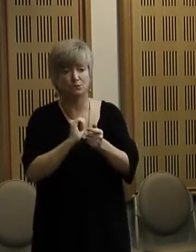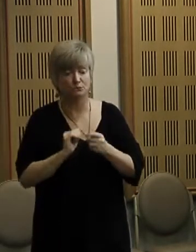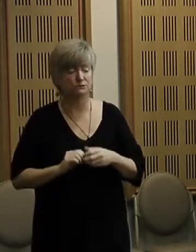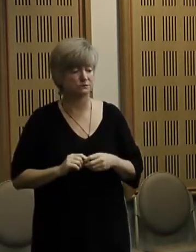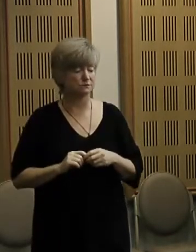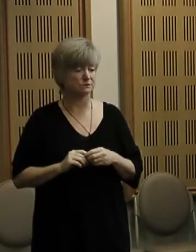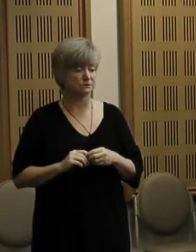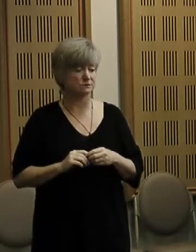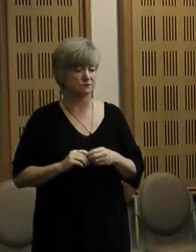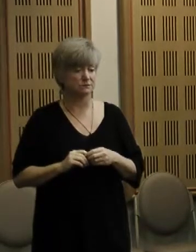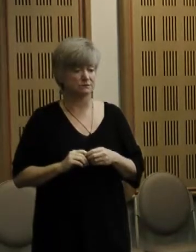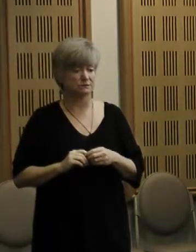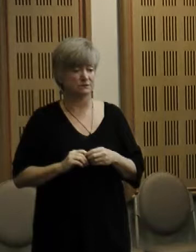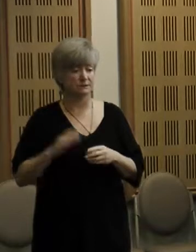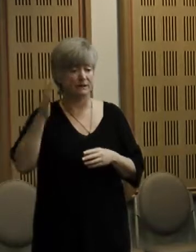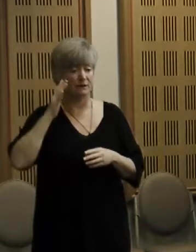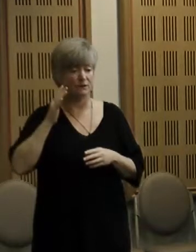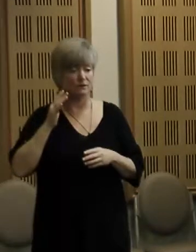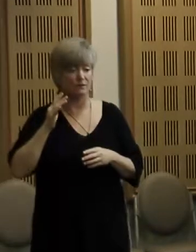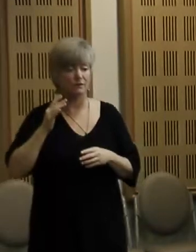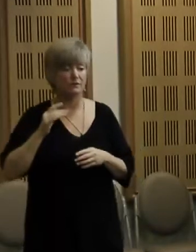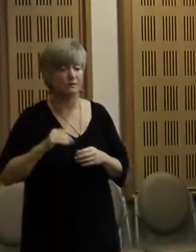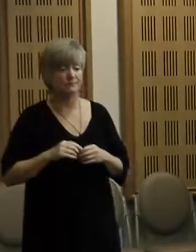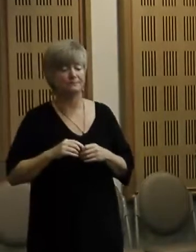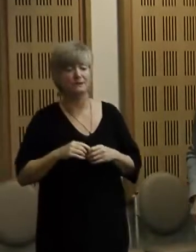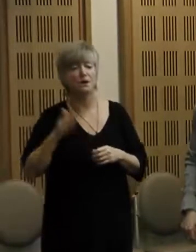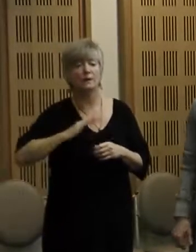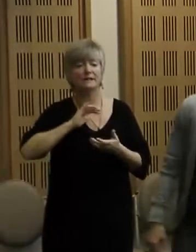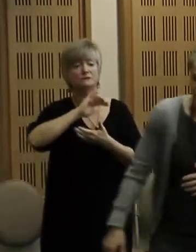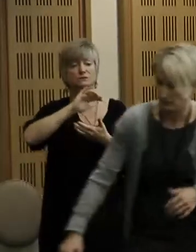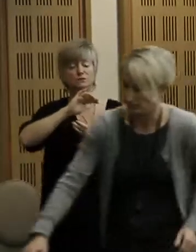sport. But what we need to get better at, and which I'll show on the next slide, is that social determinants of health stuff.